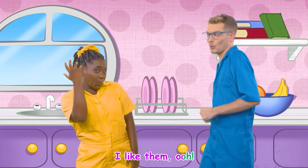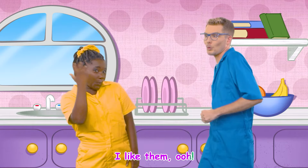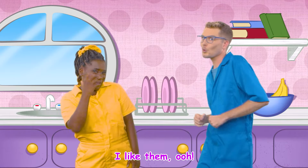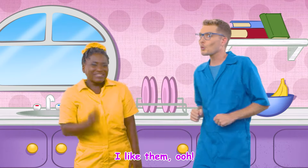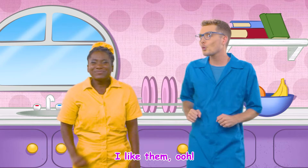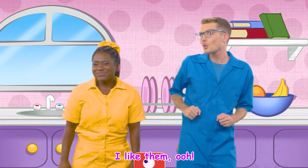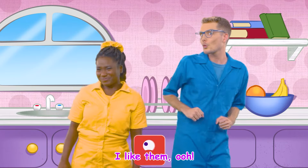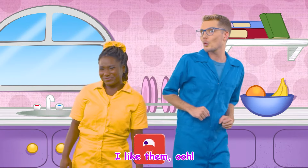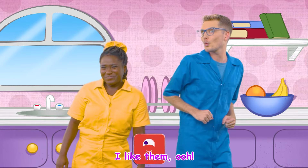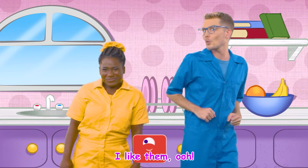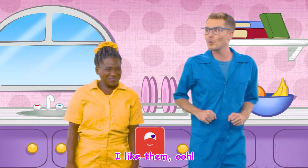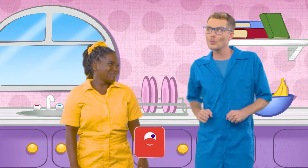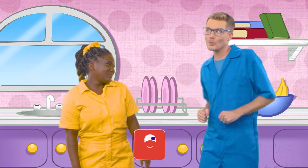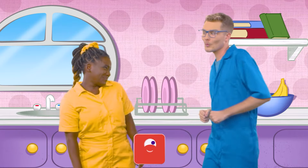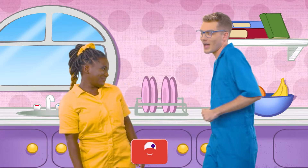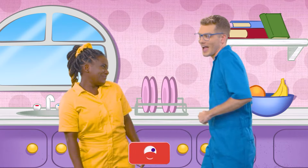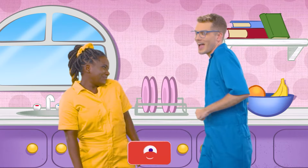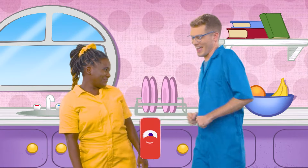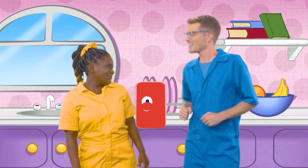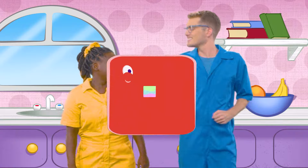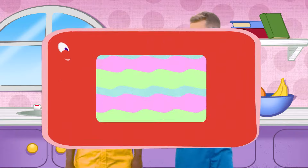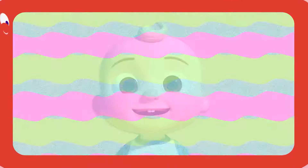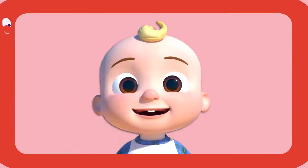them, ooh.